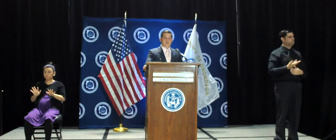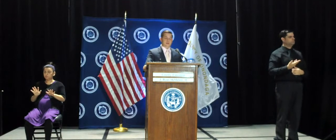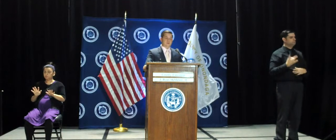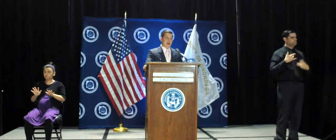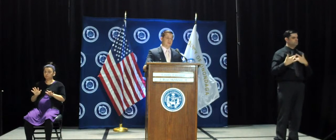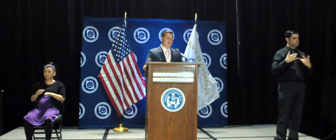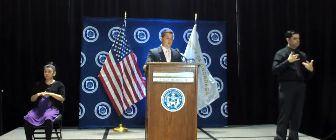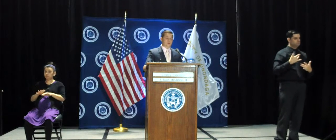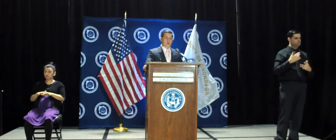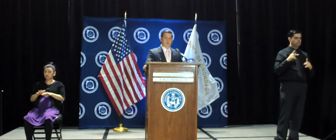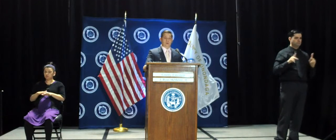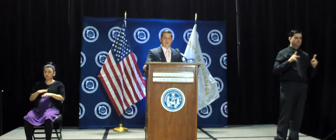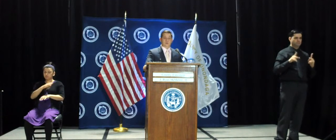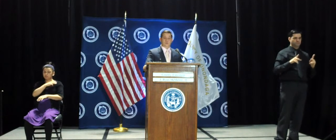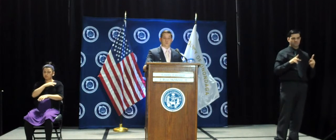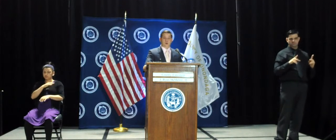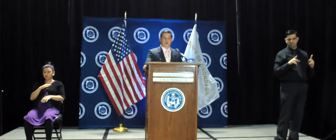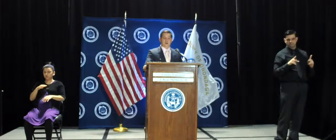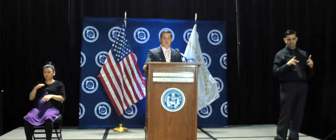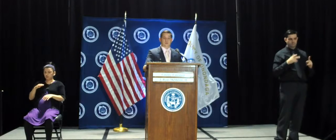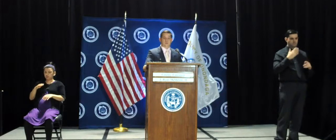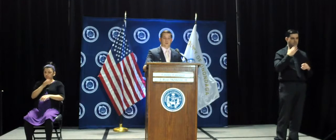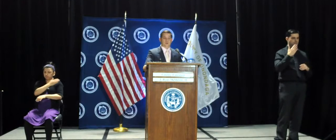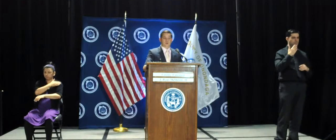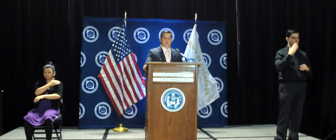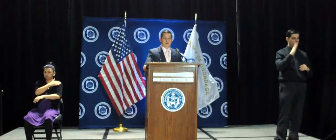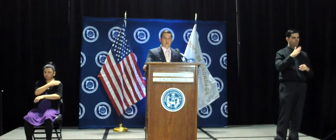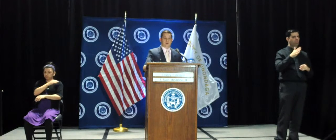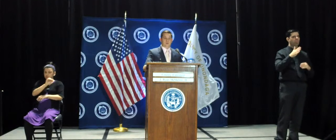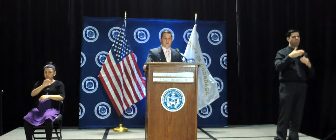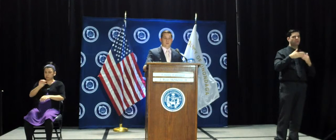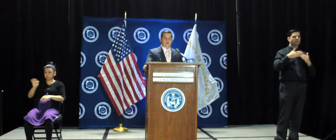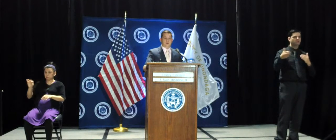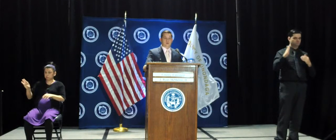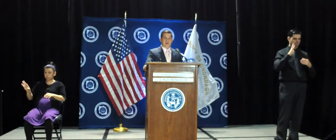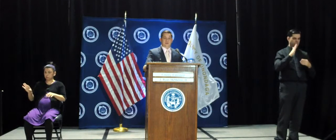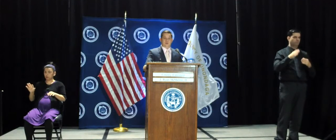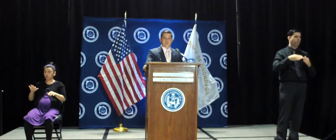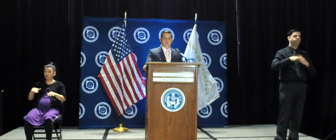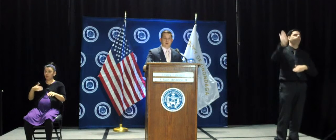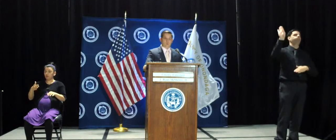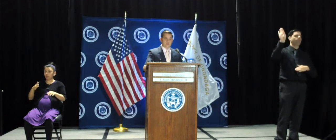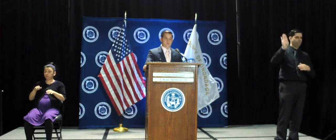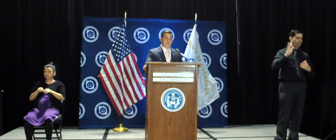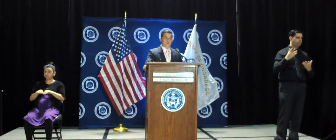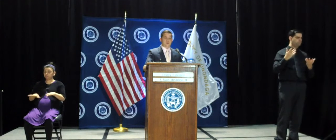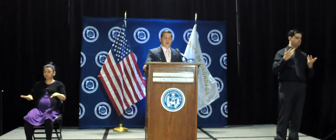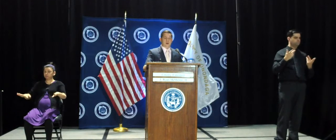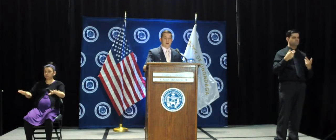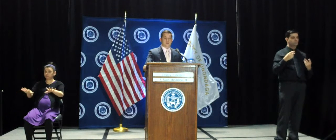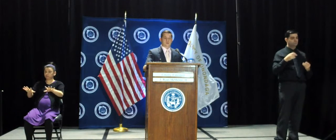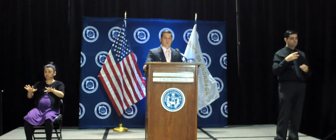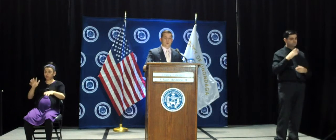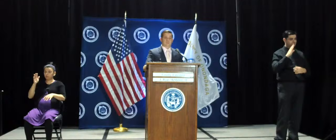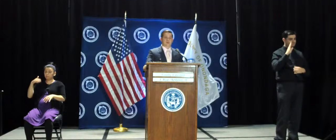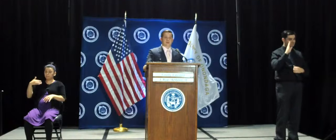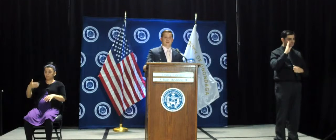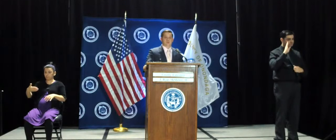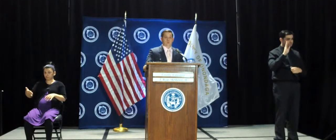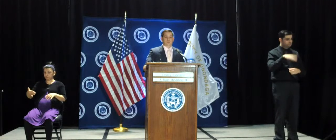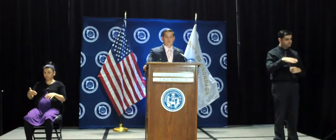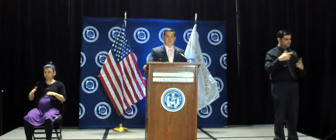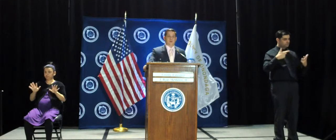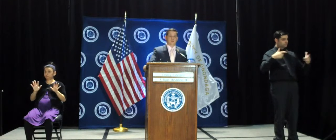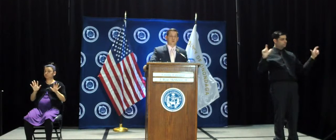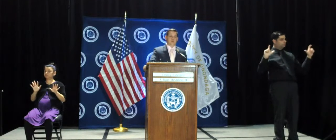from Thanksgiving. I think we're smart, and I think we know that large gatherings present risks. And so we're going to mitigate